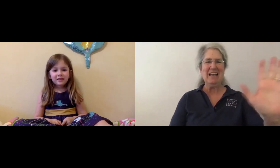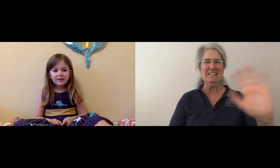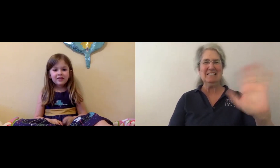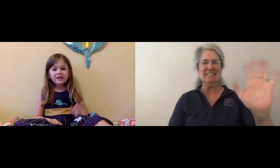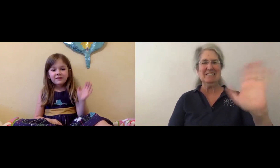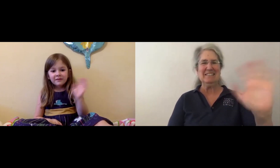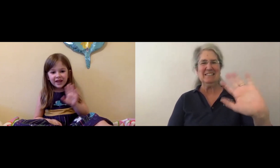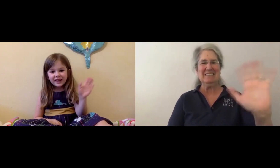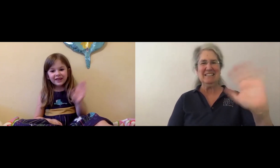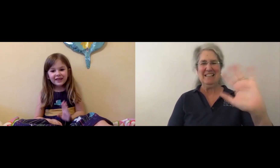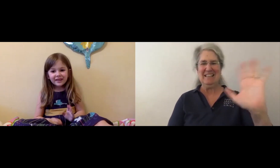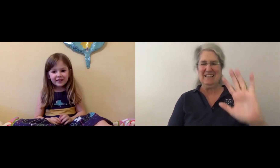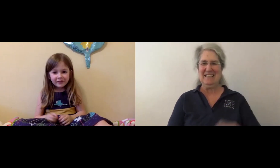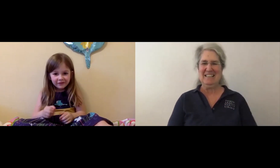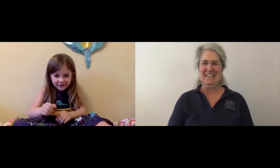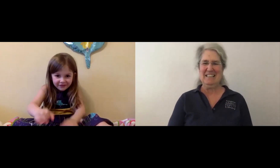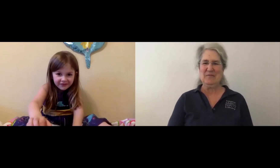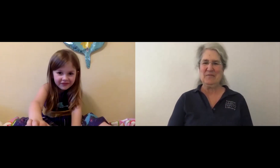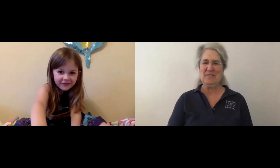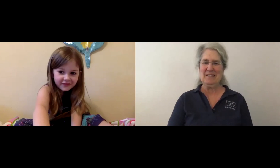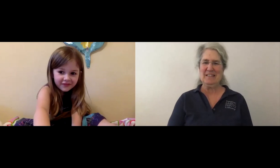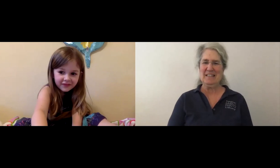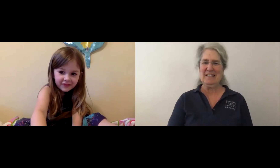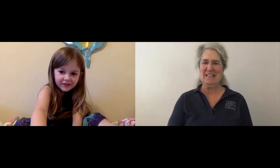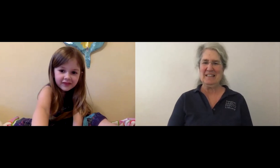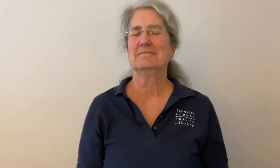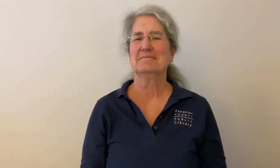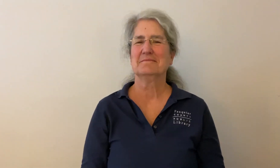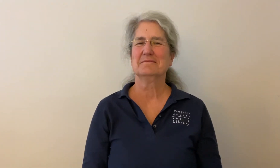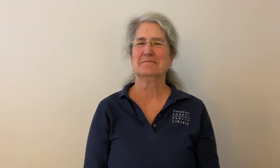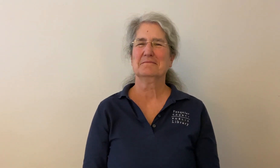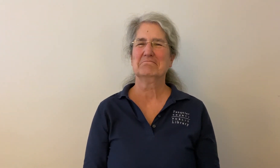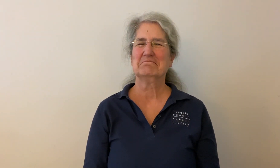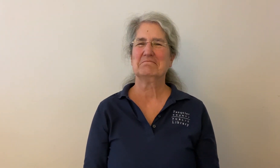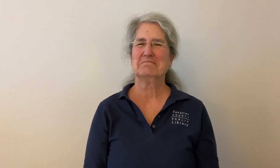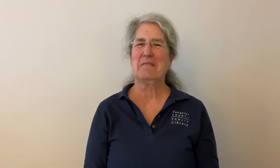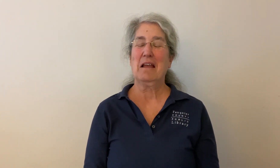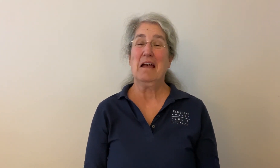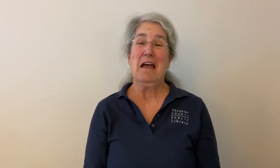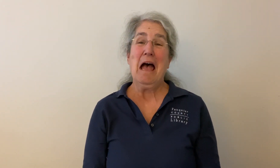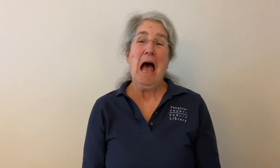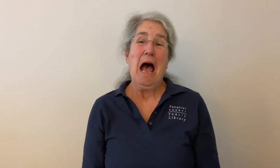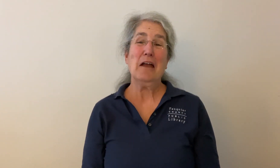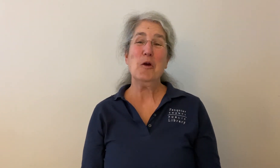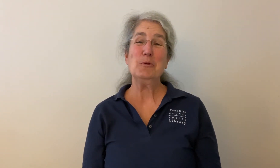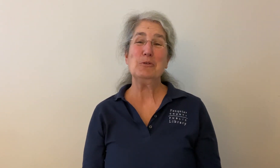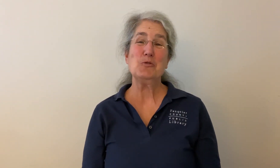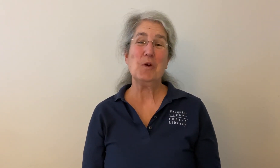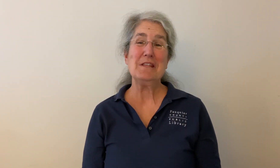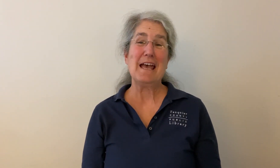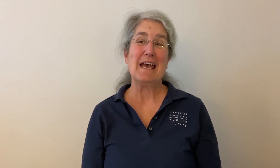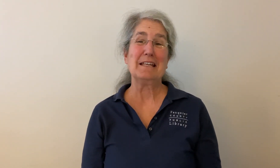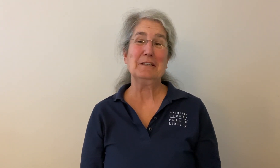Caroline. Bye. I hope you enjoyed that